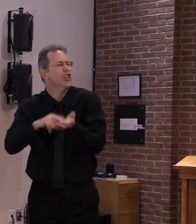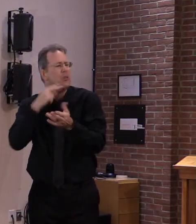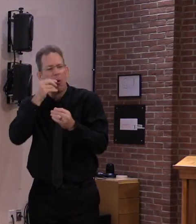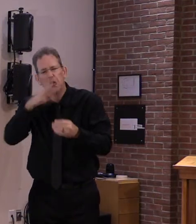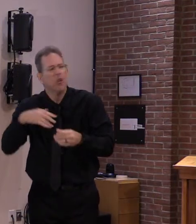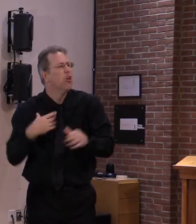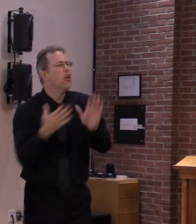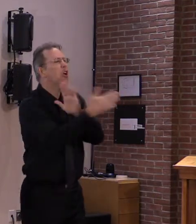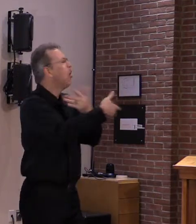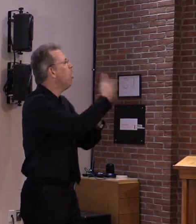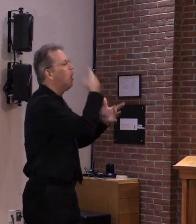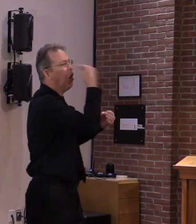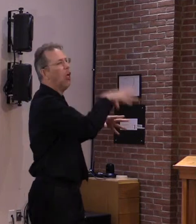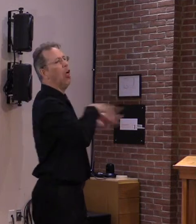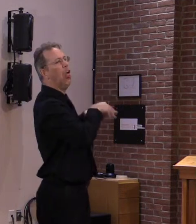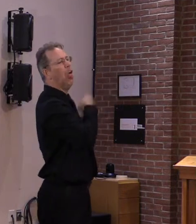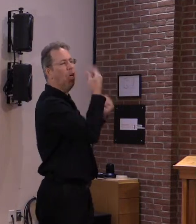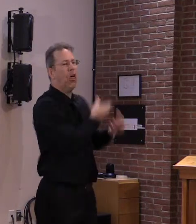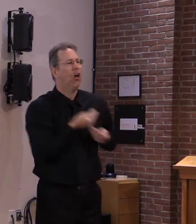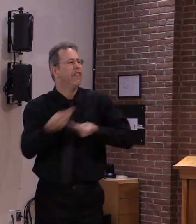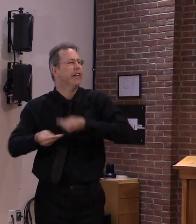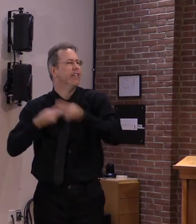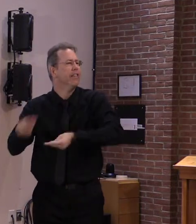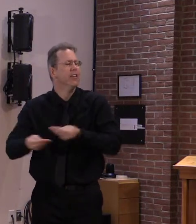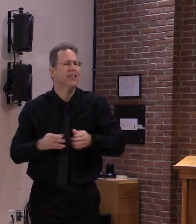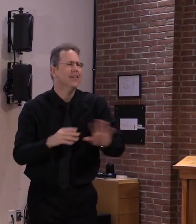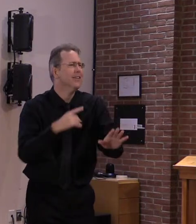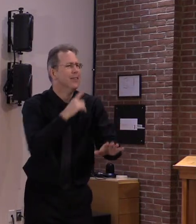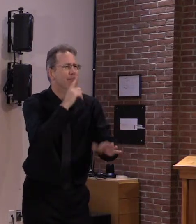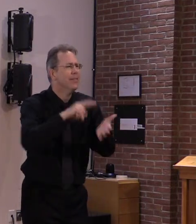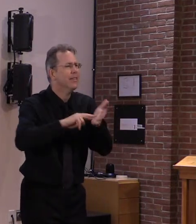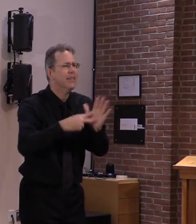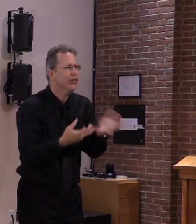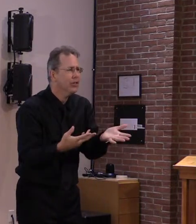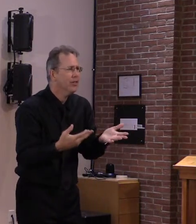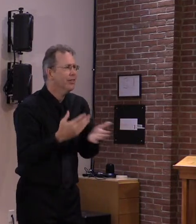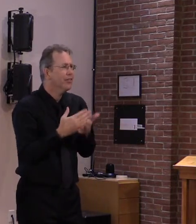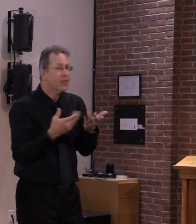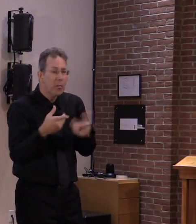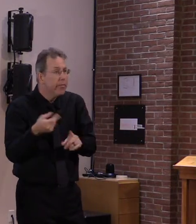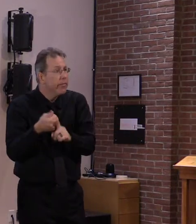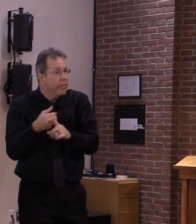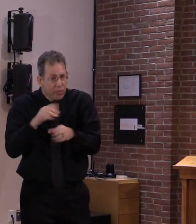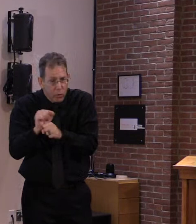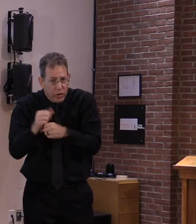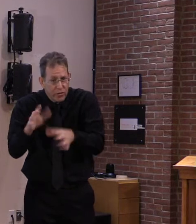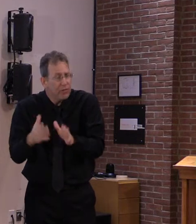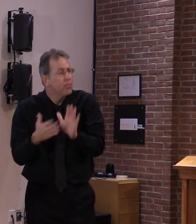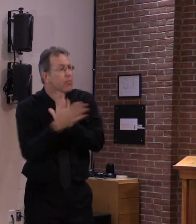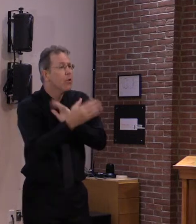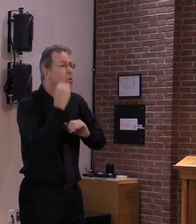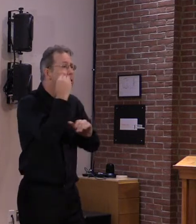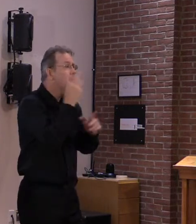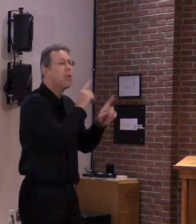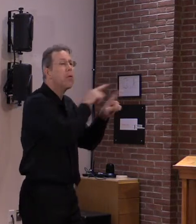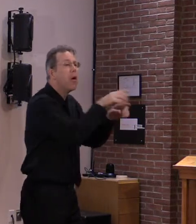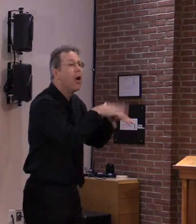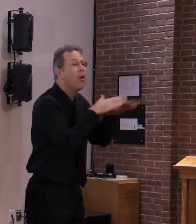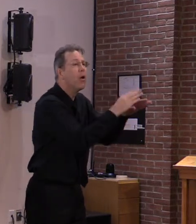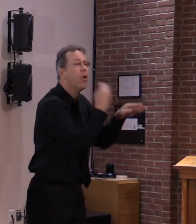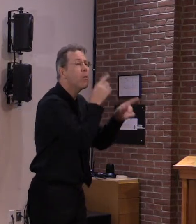100 chance of being positive on a test. Now, a lot of people talk about the fact that the more